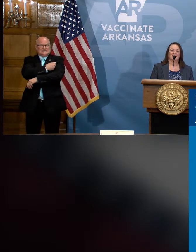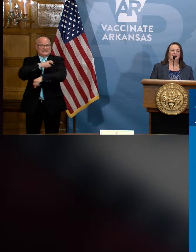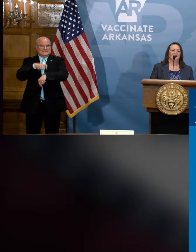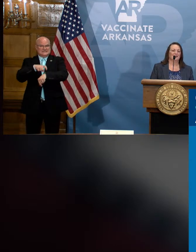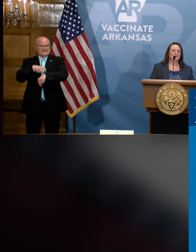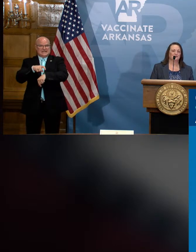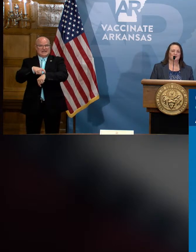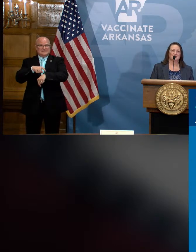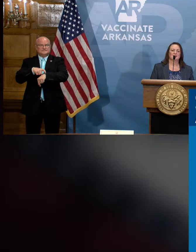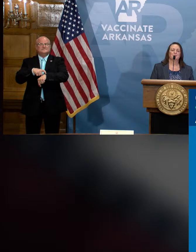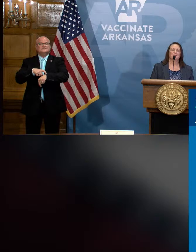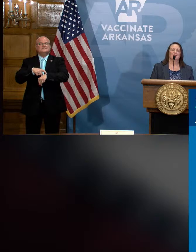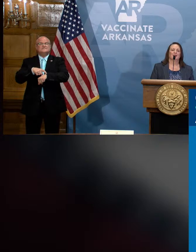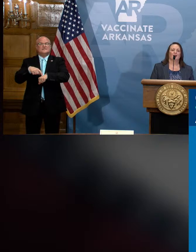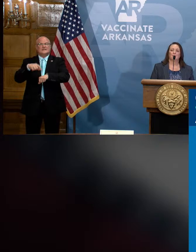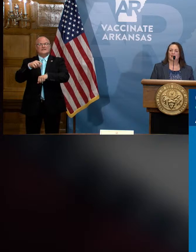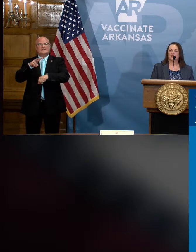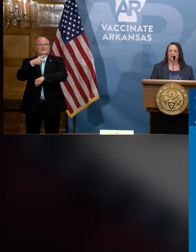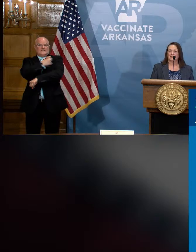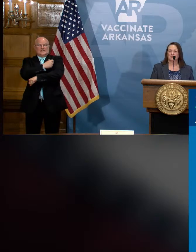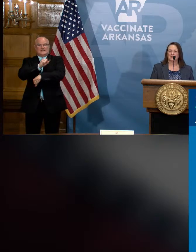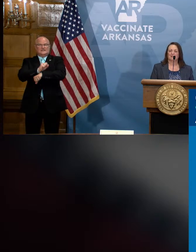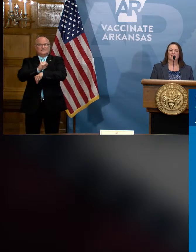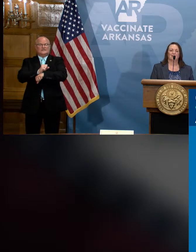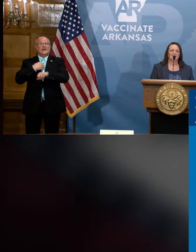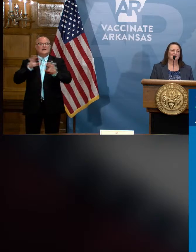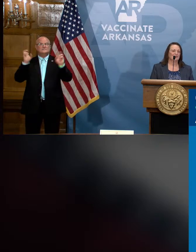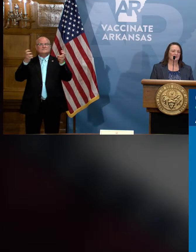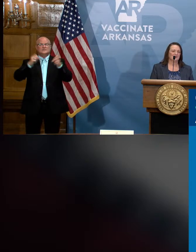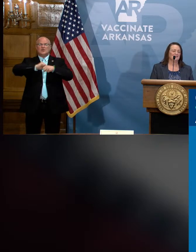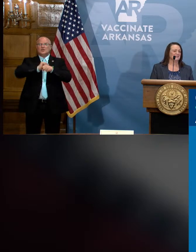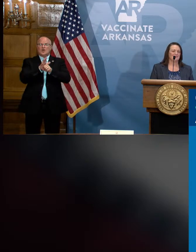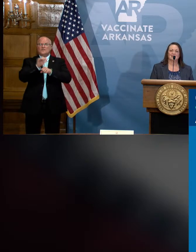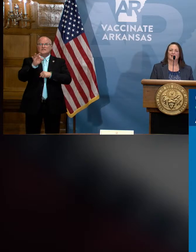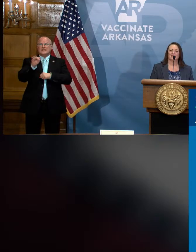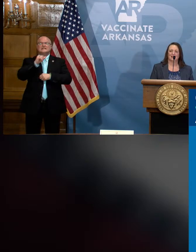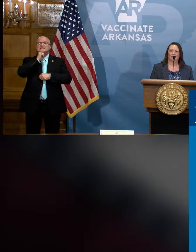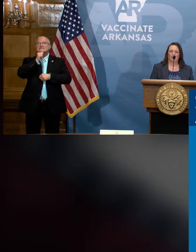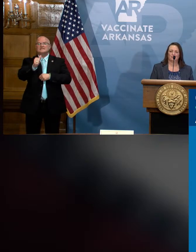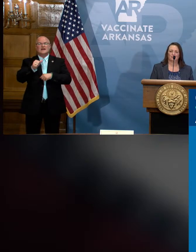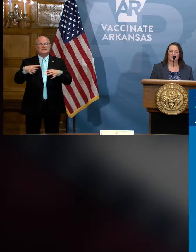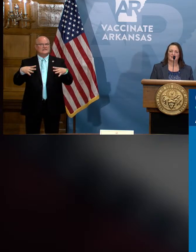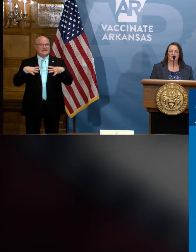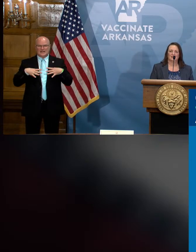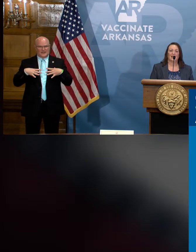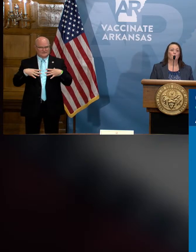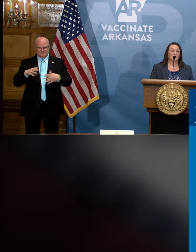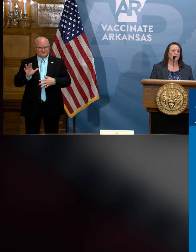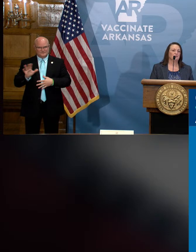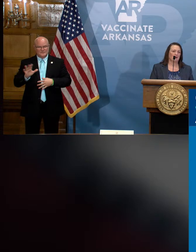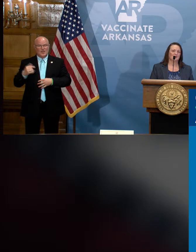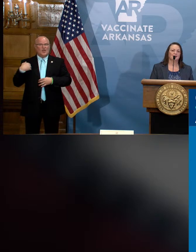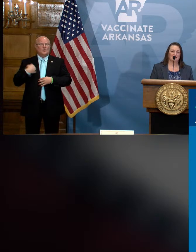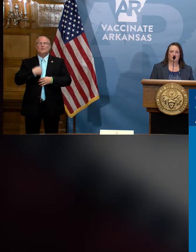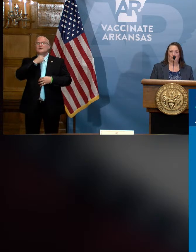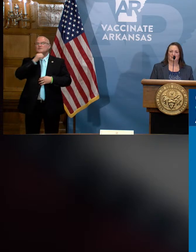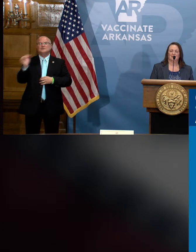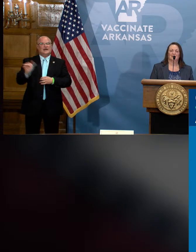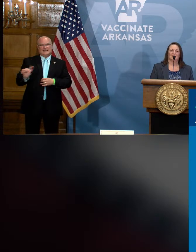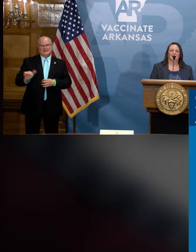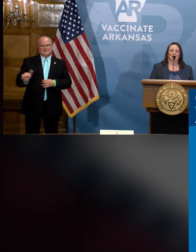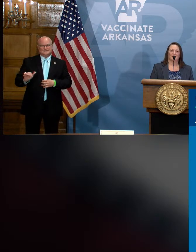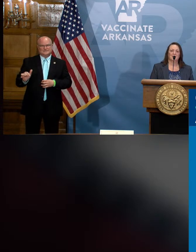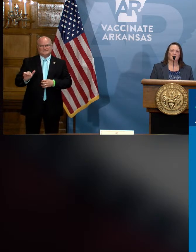vaccination efforts, our motto has been COVID-19 does not take a day off, and we will not